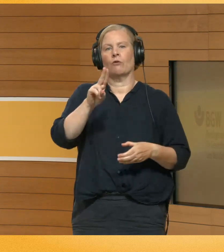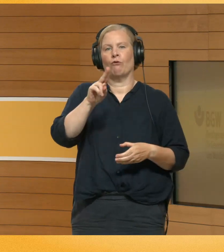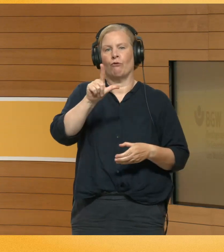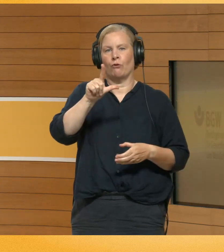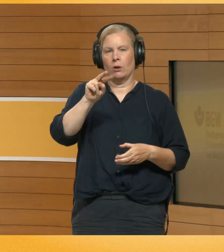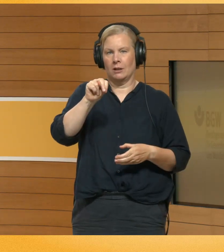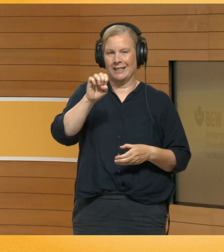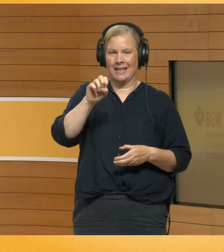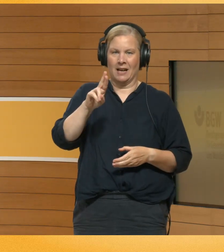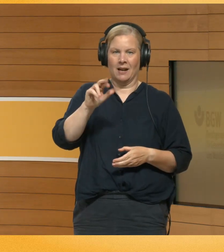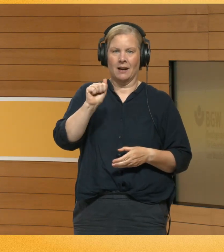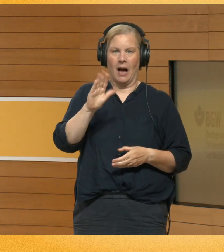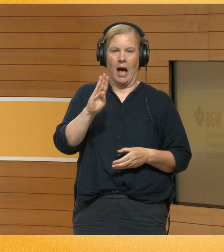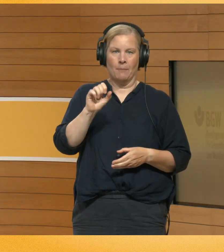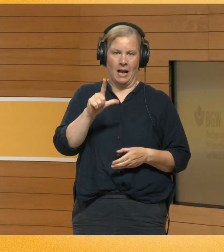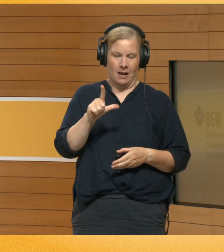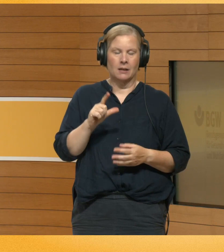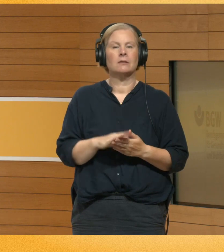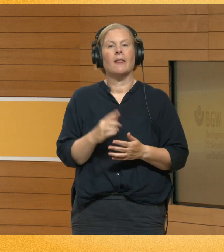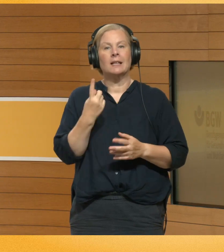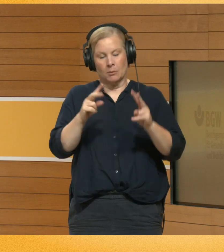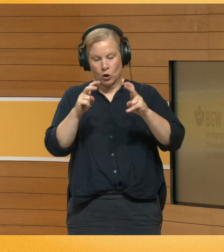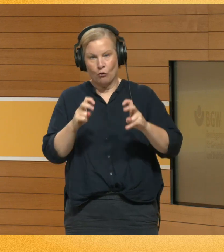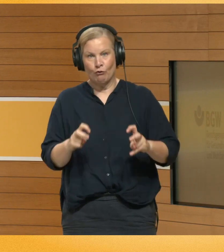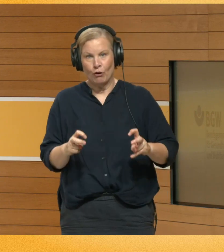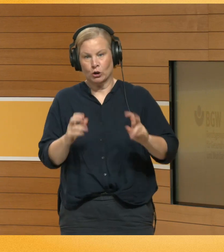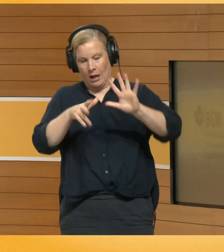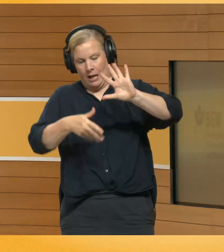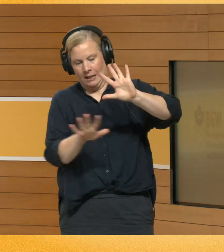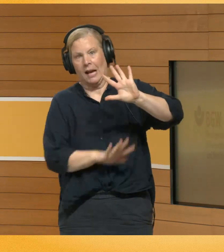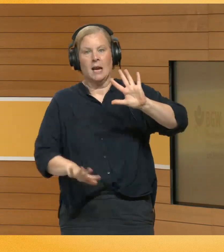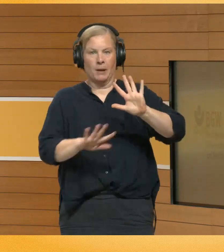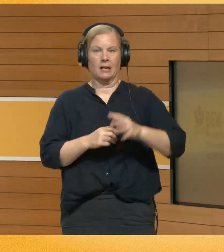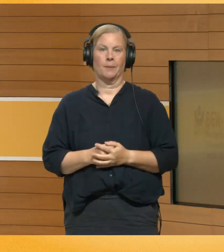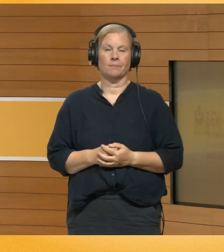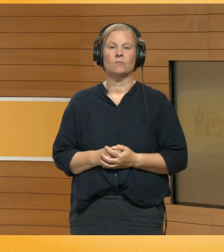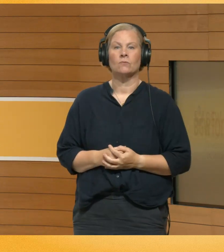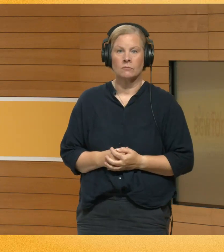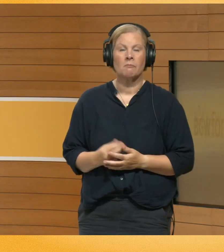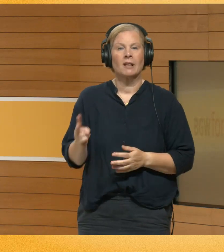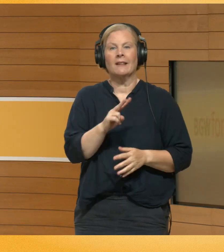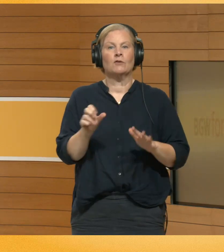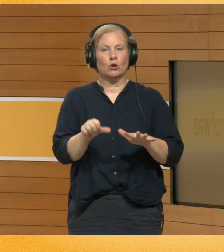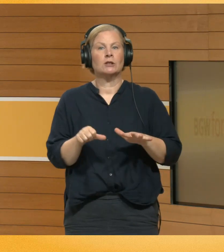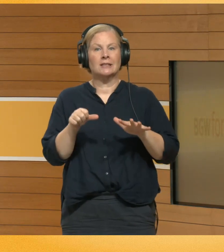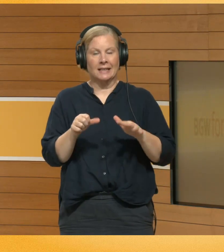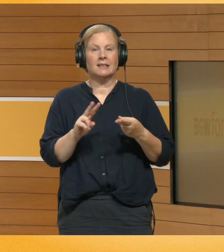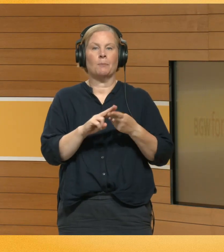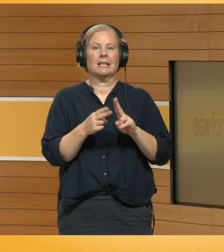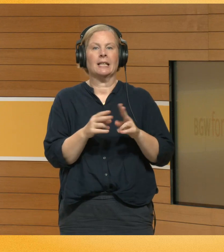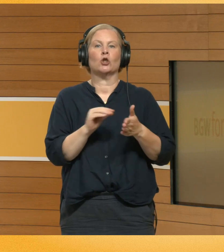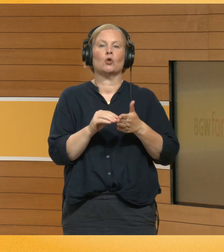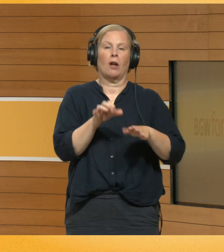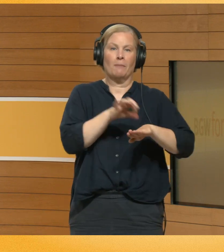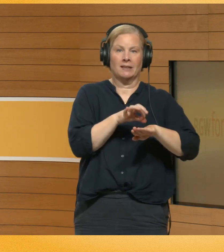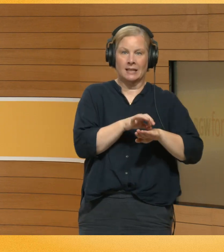the NYU Grossman School of Medicine since 2016. And he's working at the Bellevue Occupational Environmental